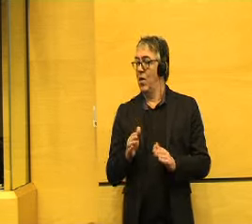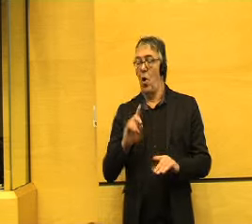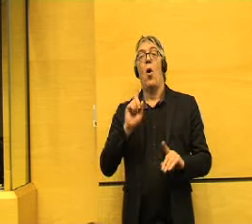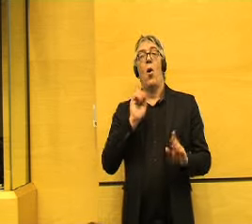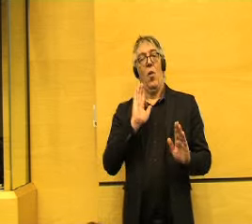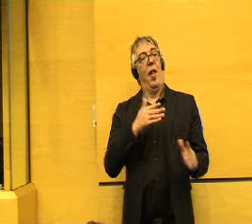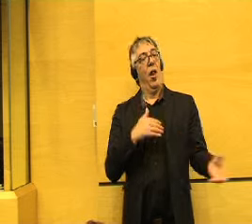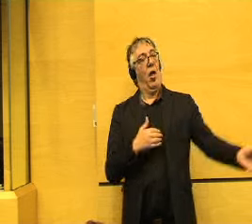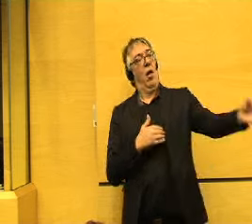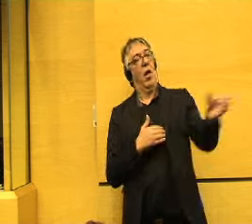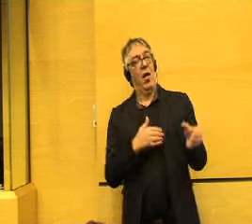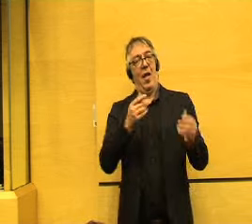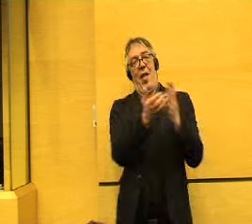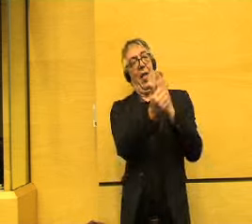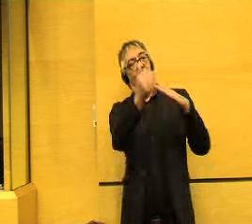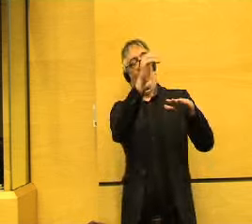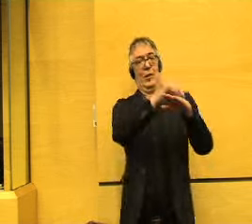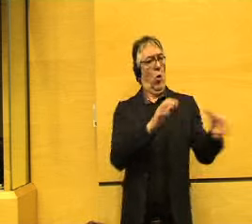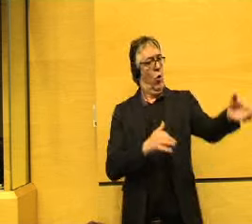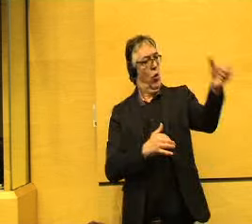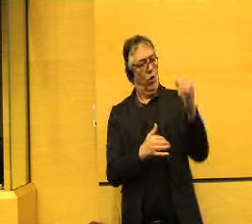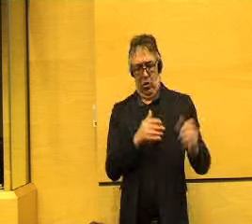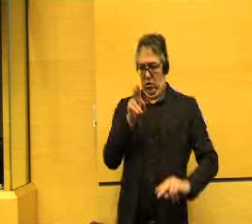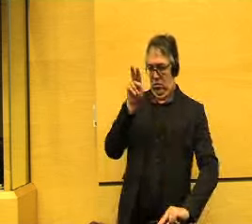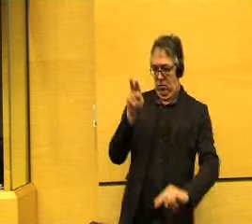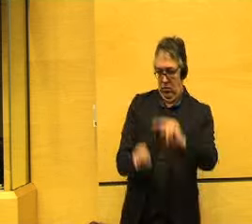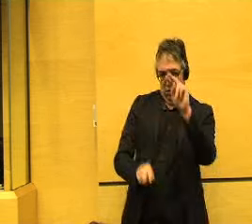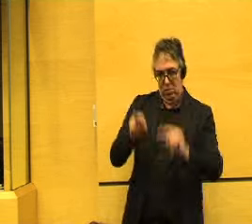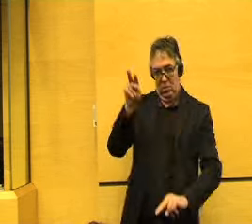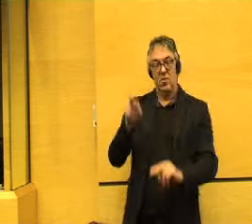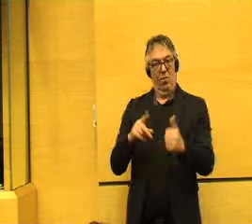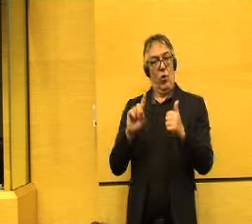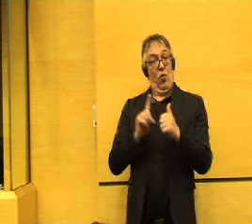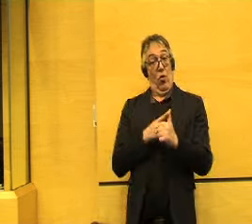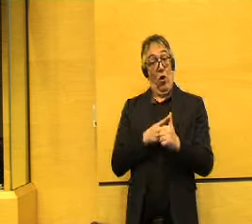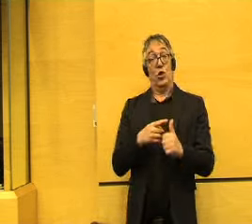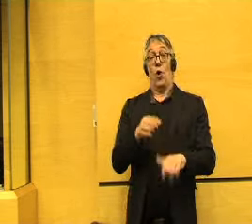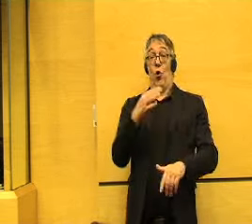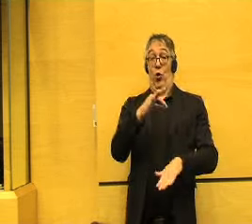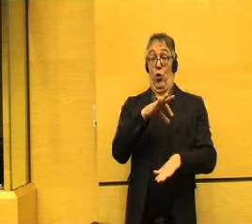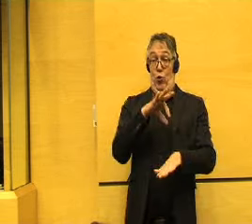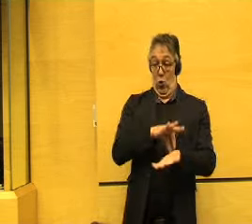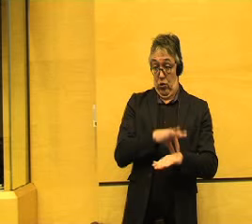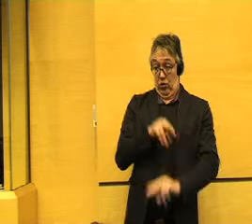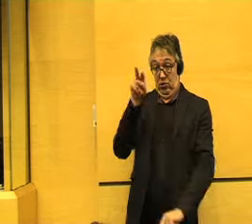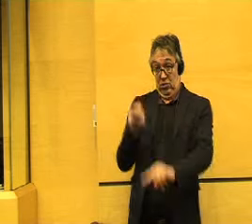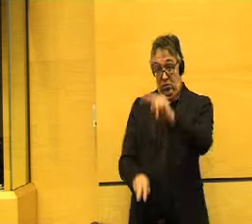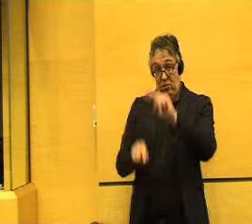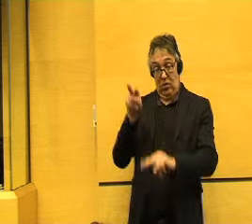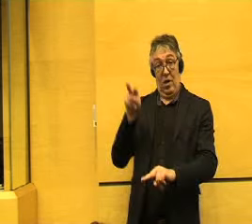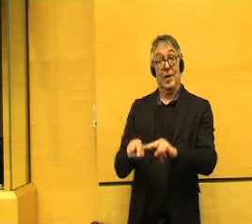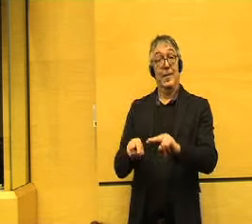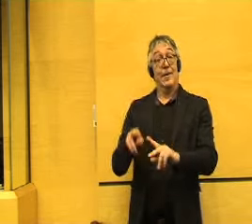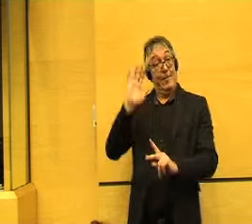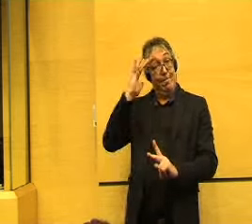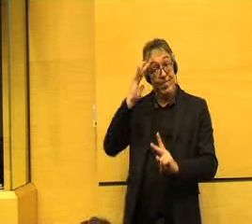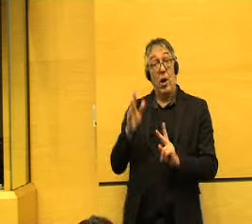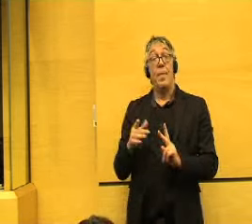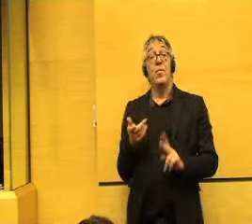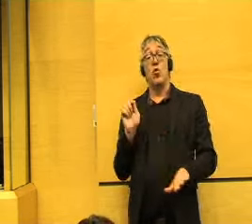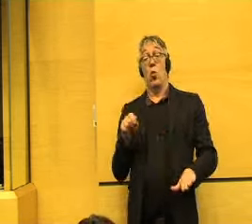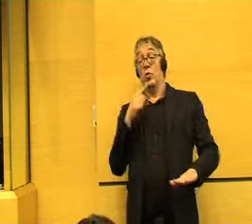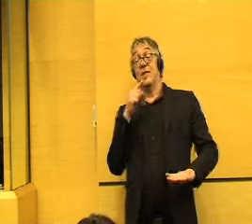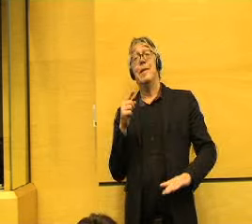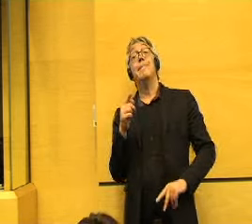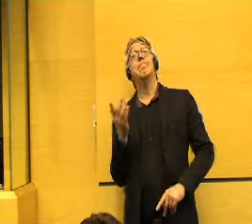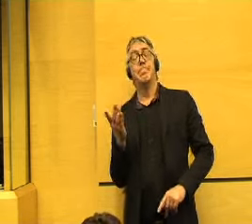further comments or opinion after the initial medical assessment. This practice helps ensure that the